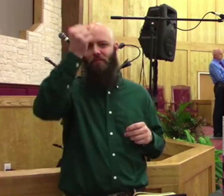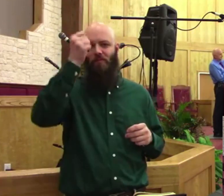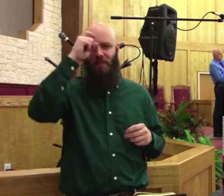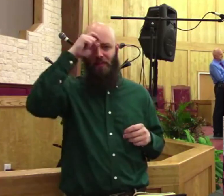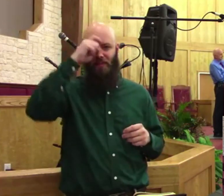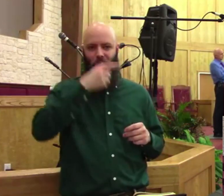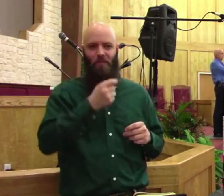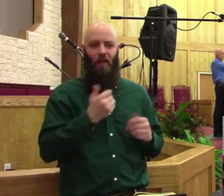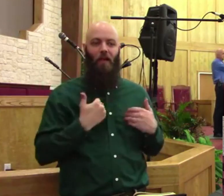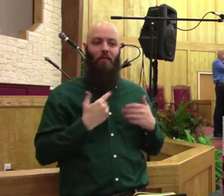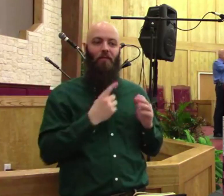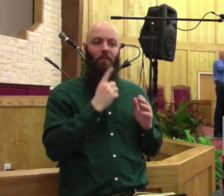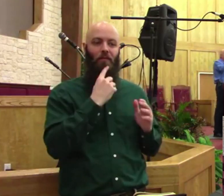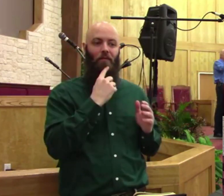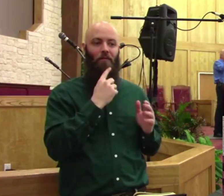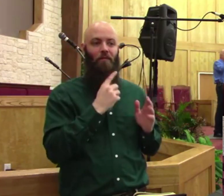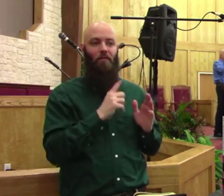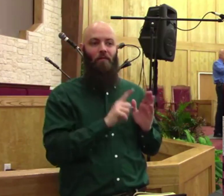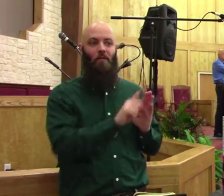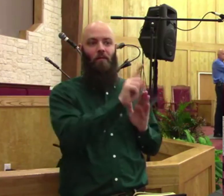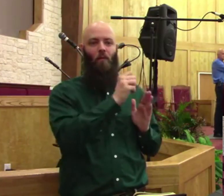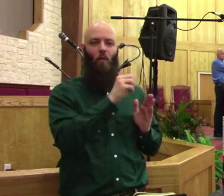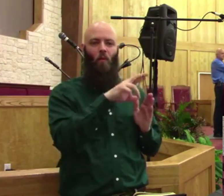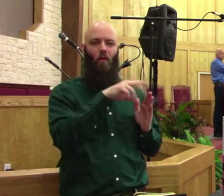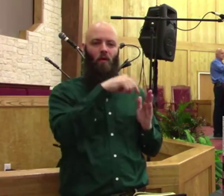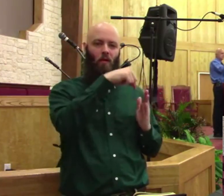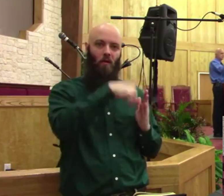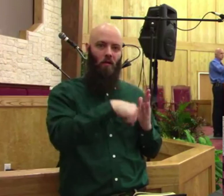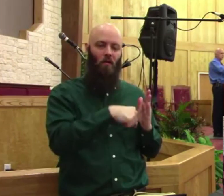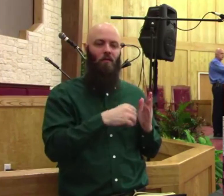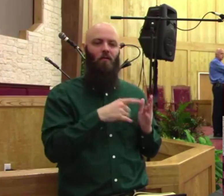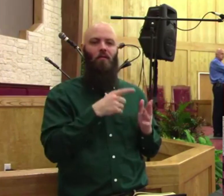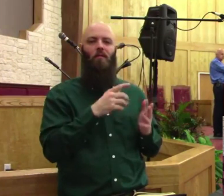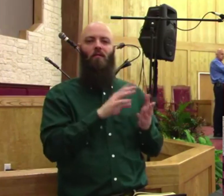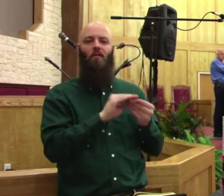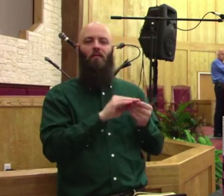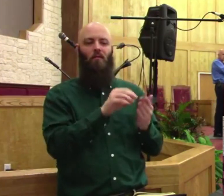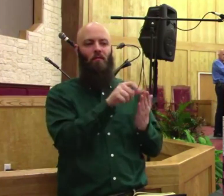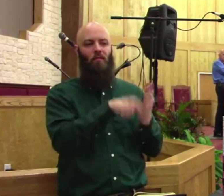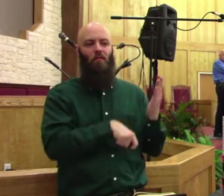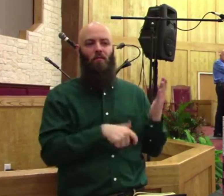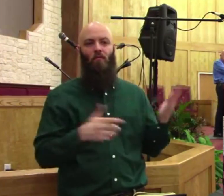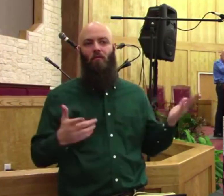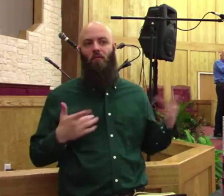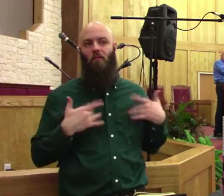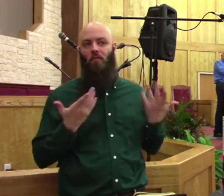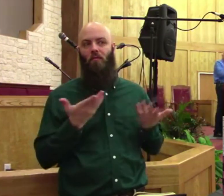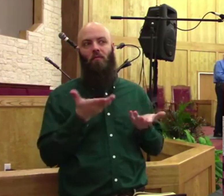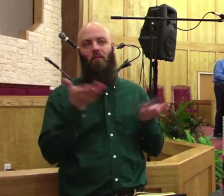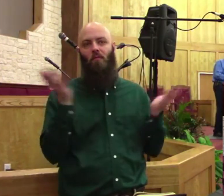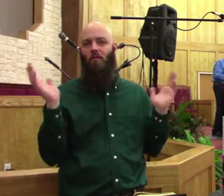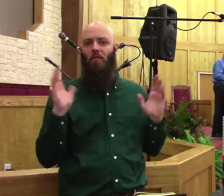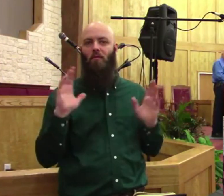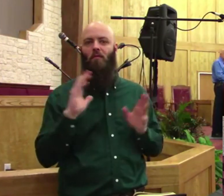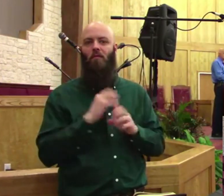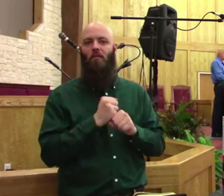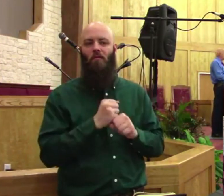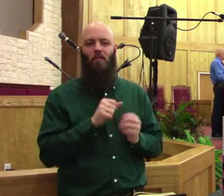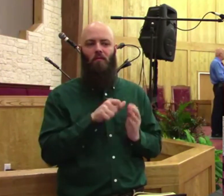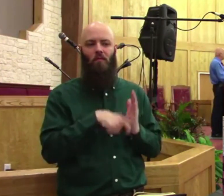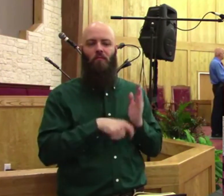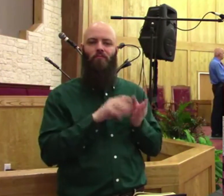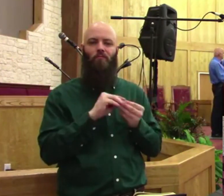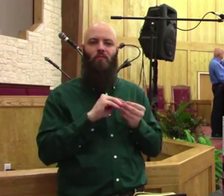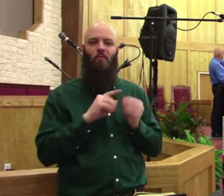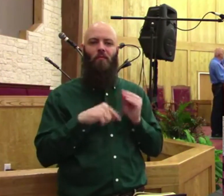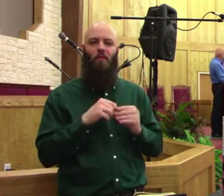or an arrow going down, and a statement of conventional wisdom, what's the wisdom of the day, and then a little short blurb about